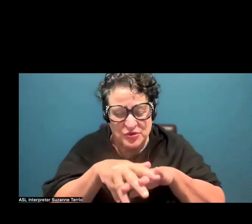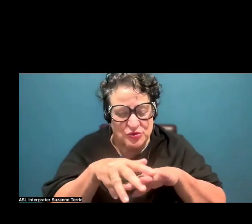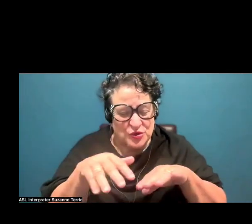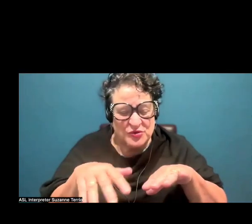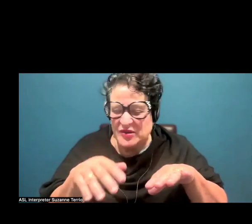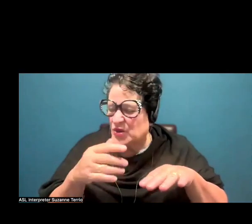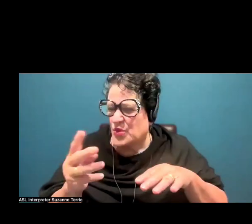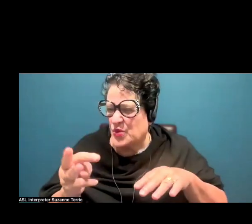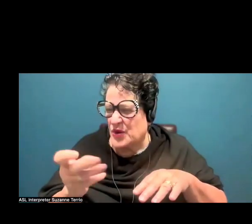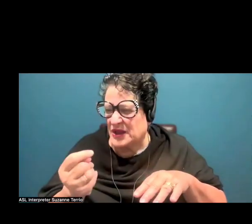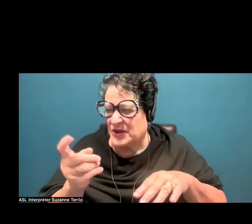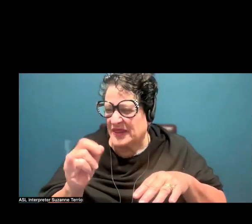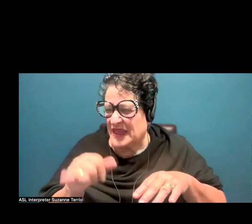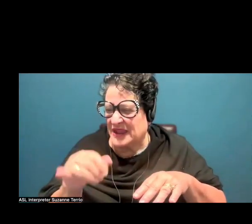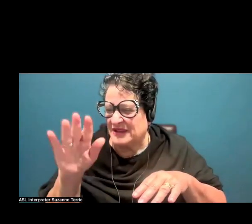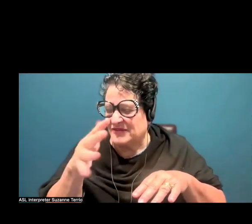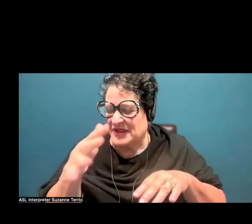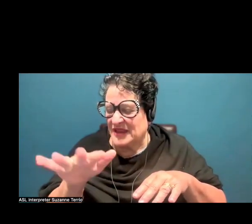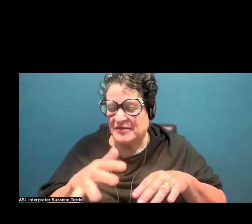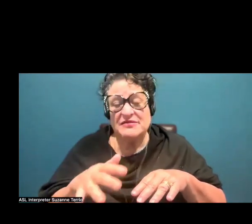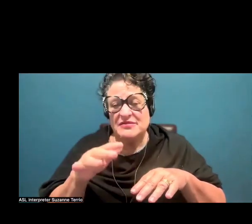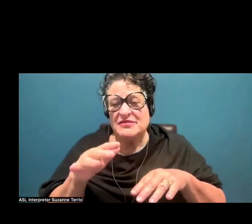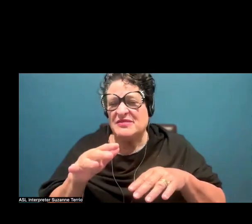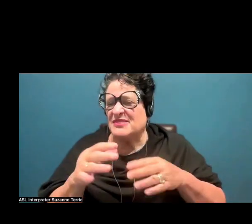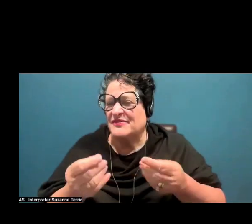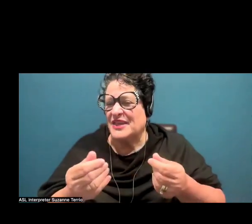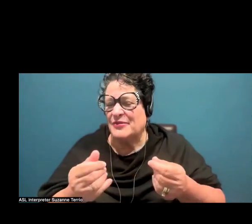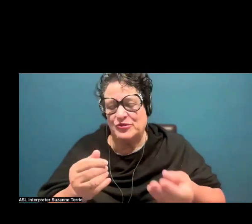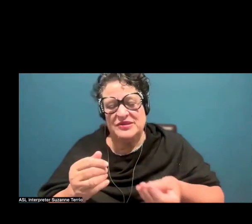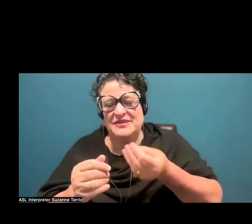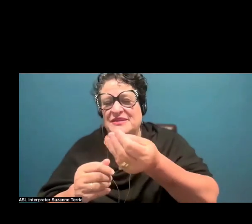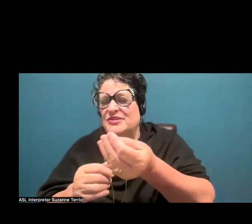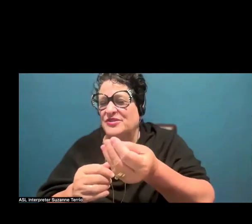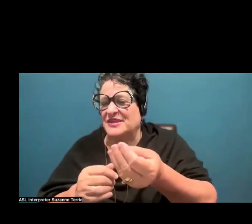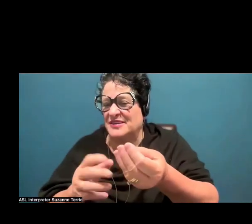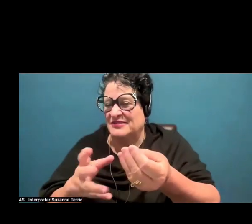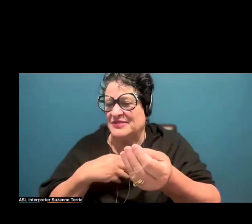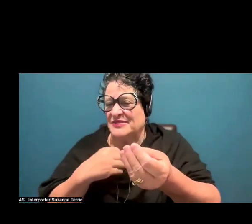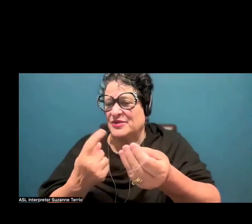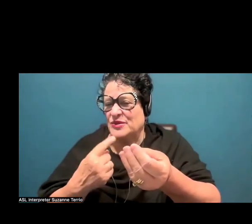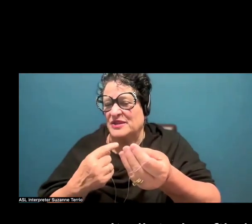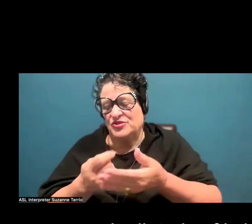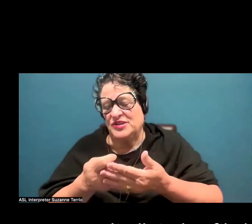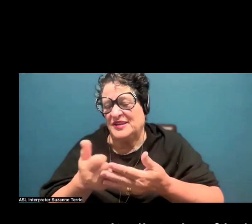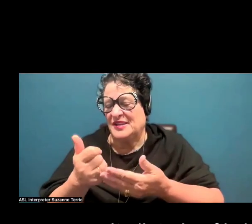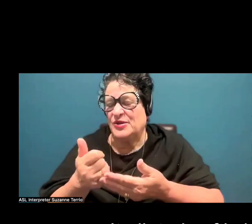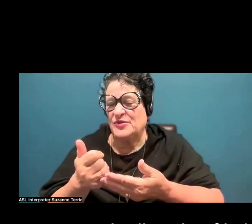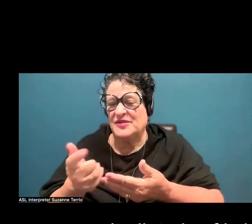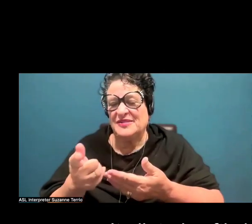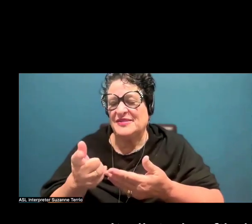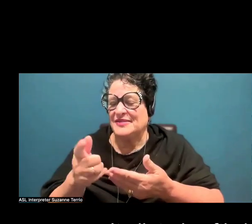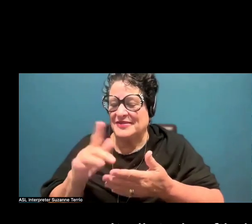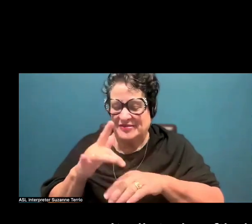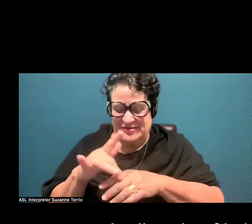are they? The flakes, I mean. Fabric. Here, take one. She plucked one off the conveyor belt. It glinted softly